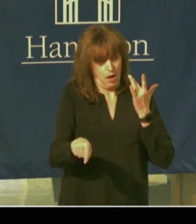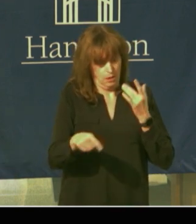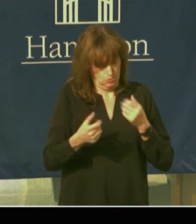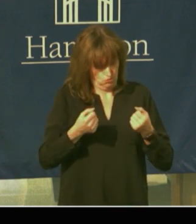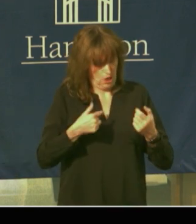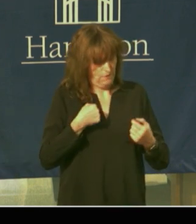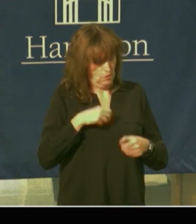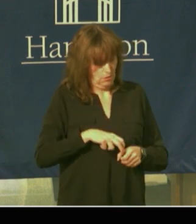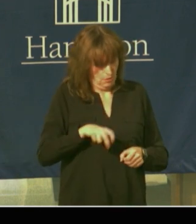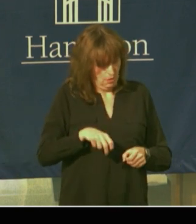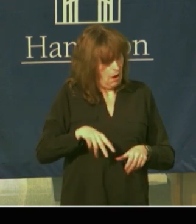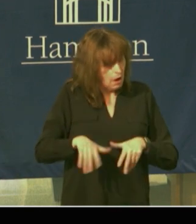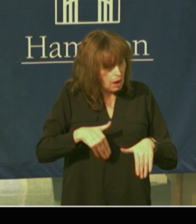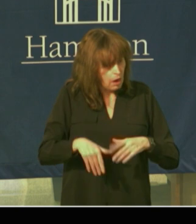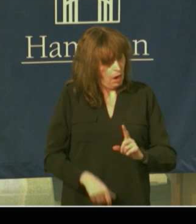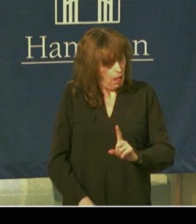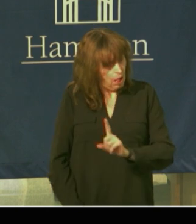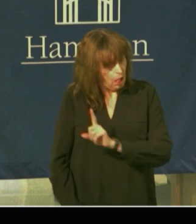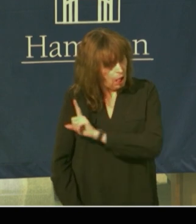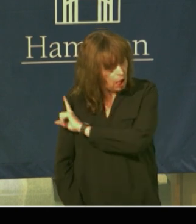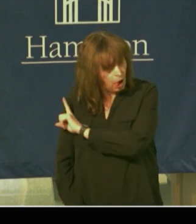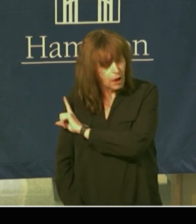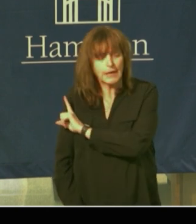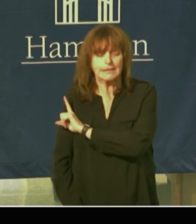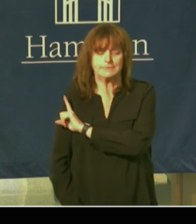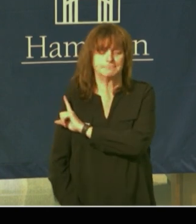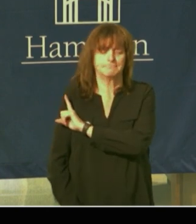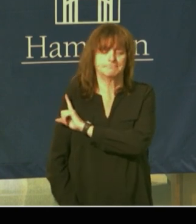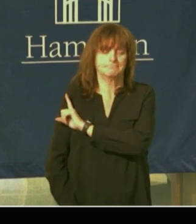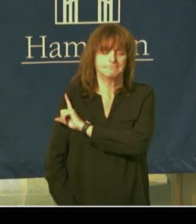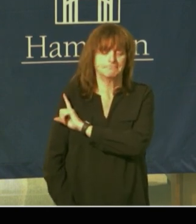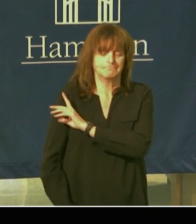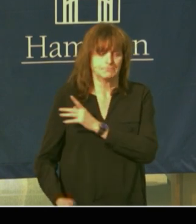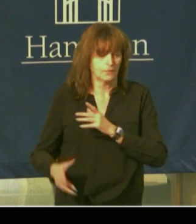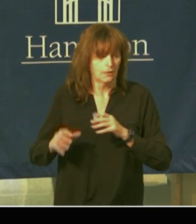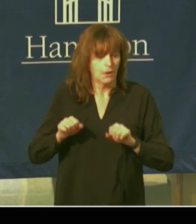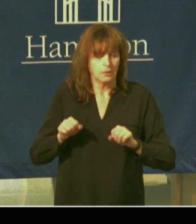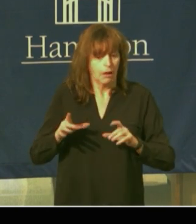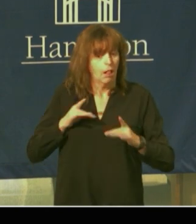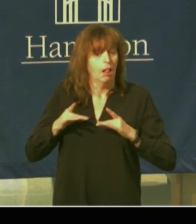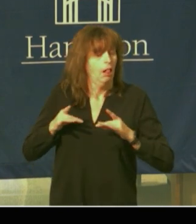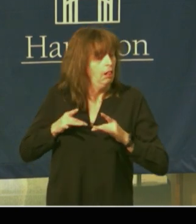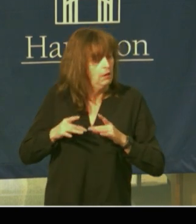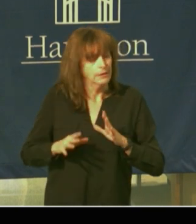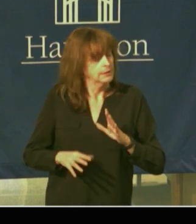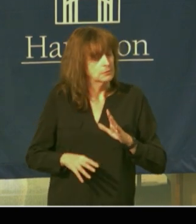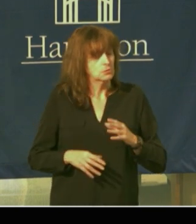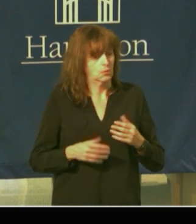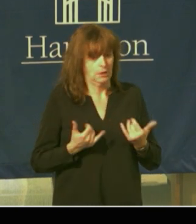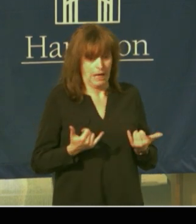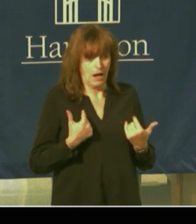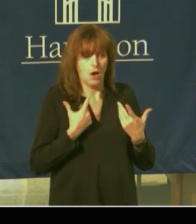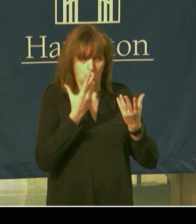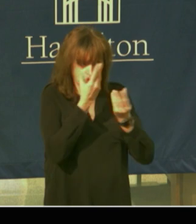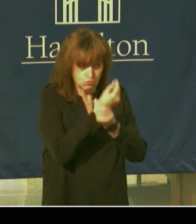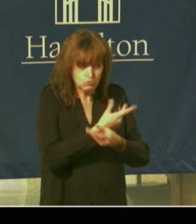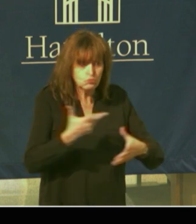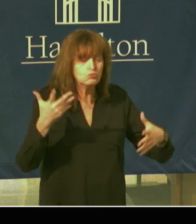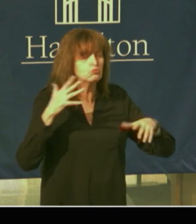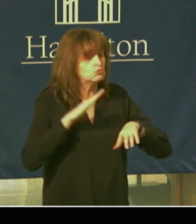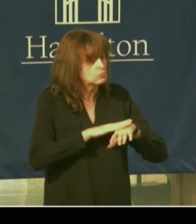in order to get to that. To further help our drivers and passengers, today we announced that everyone will be